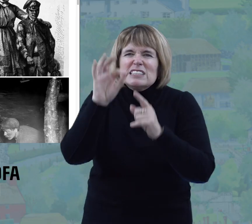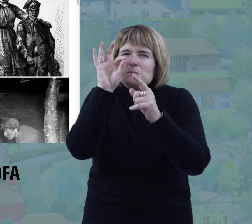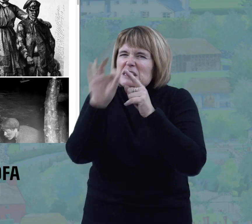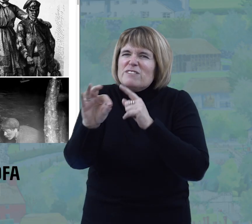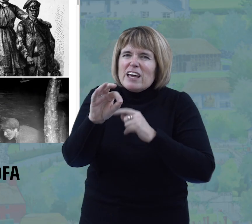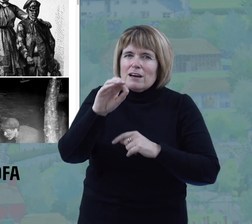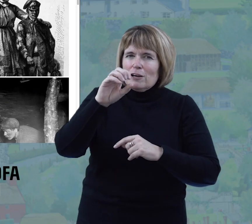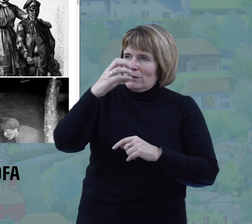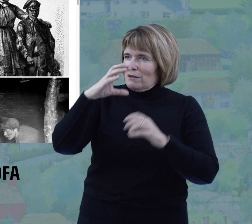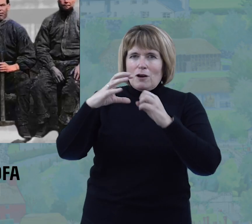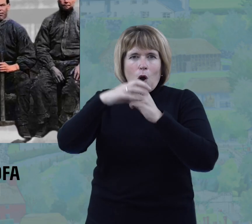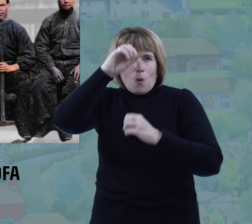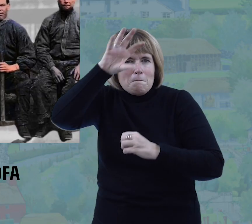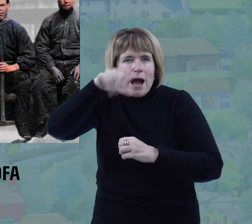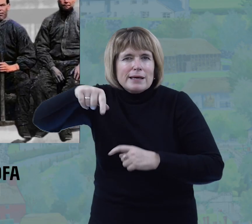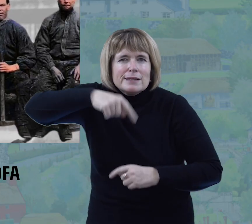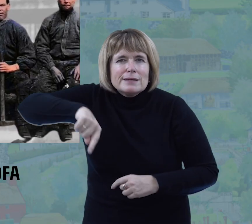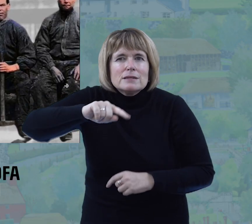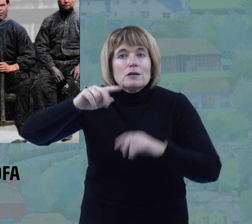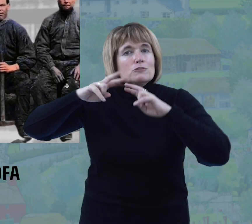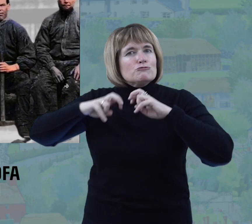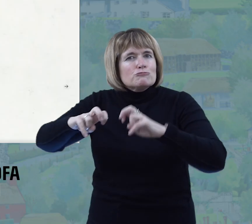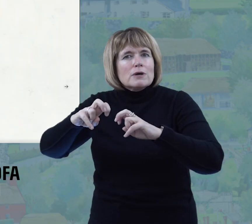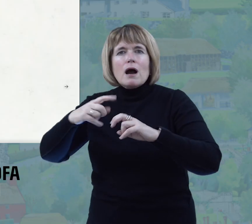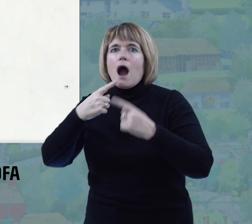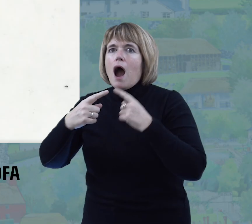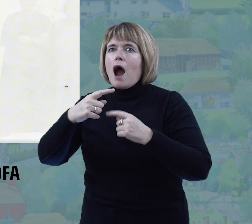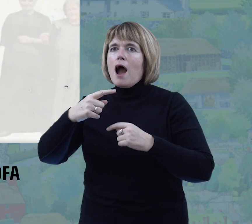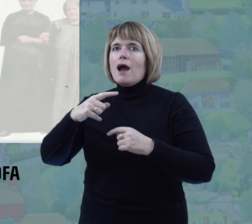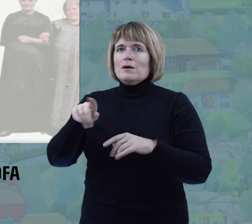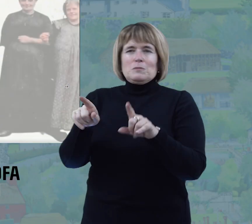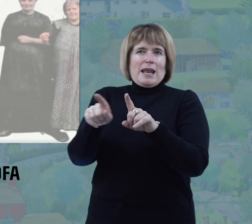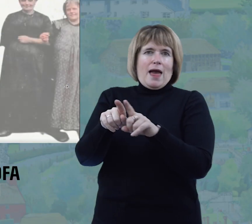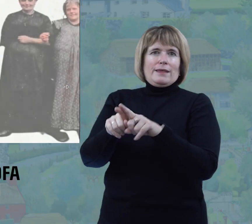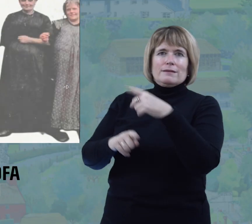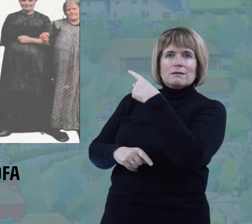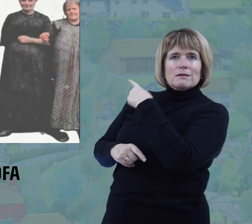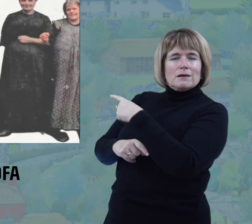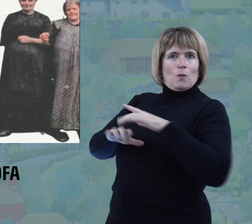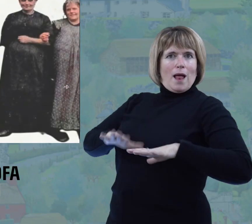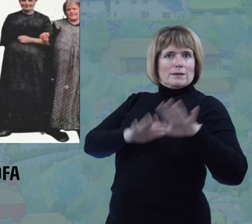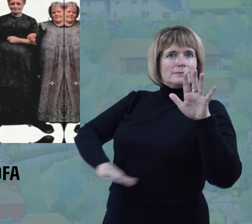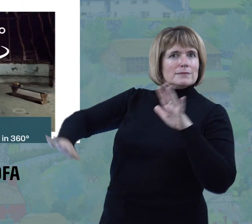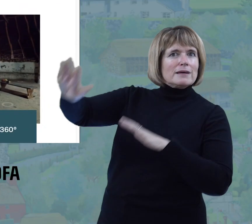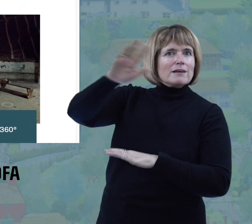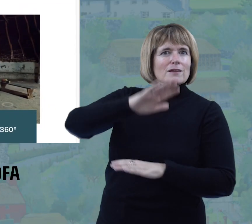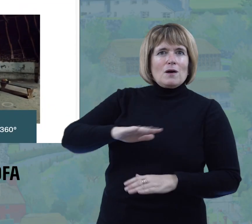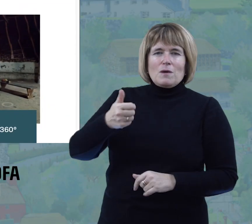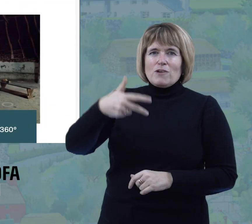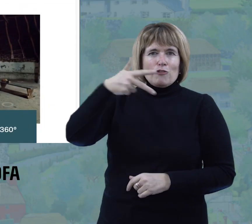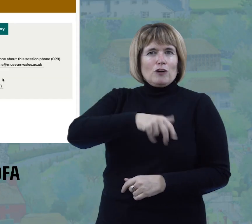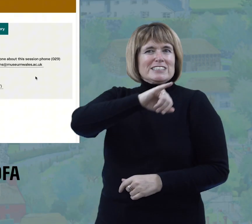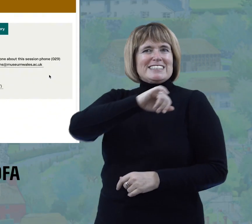your specific coal mine, then look at our resources to get an understanding of what a coal mine would have been like in Wales. We even